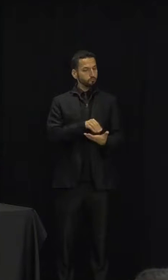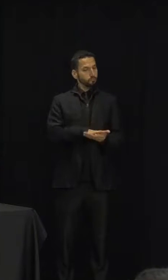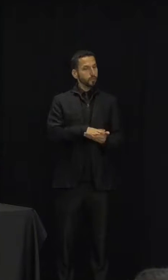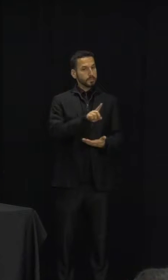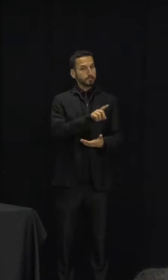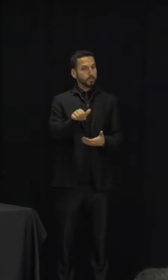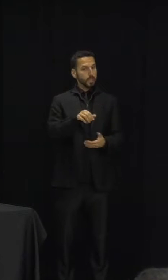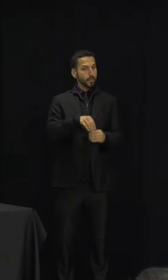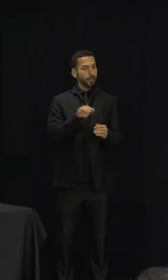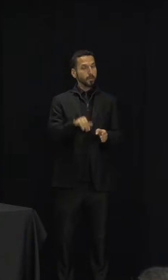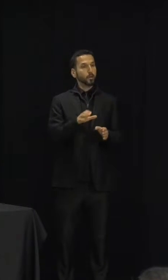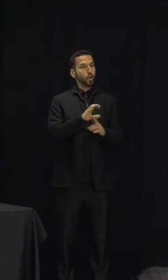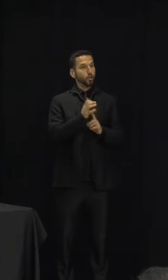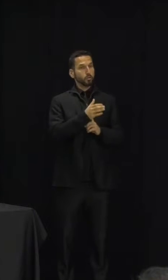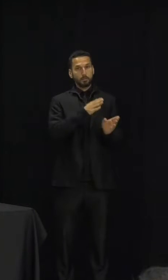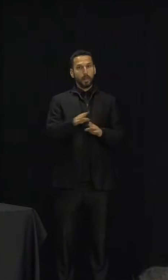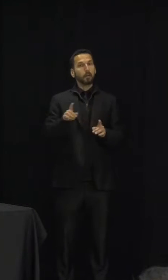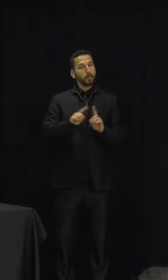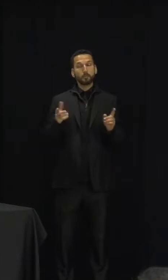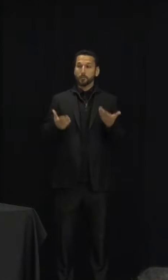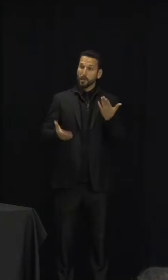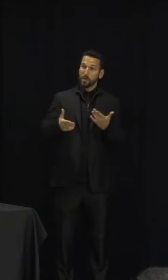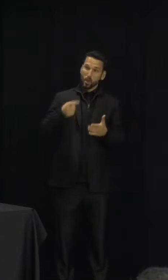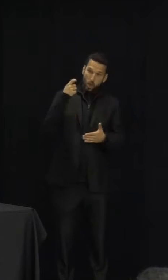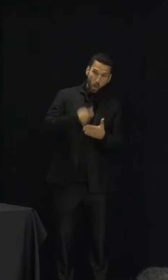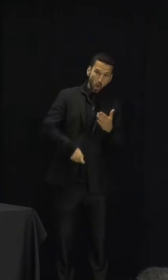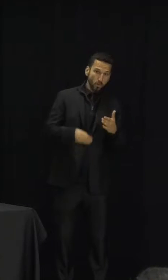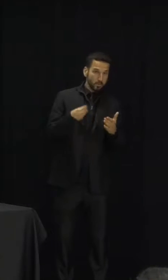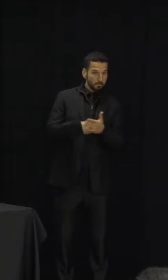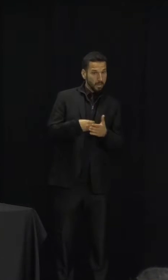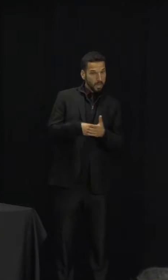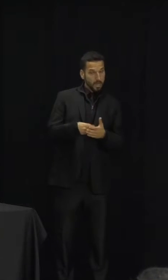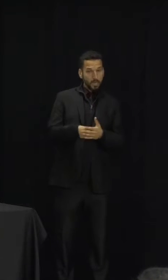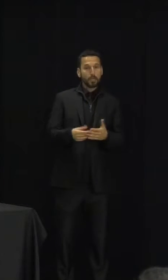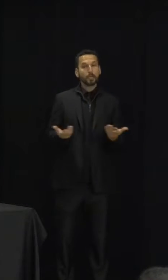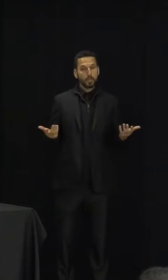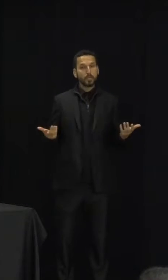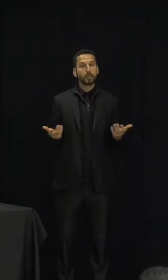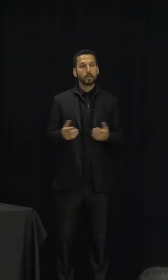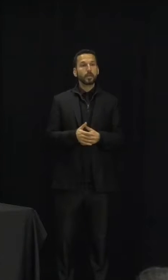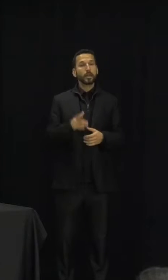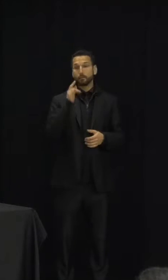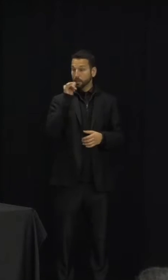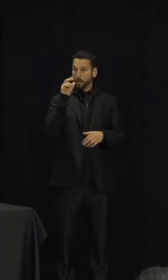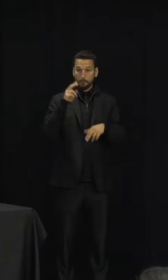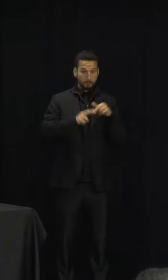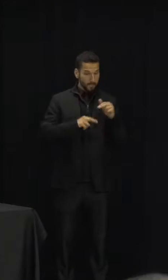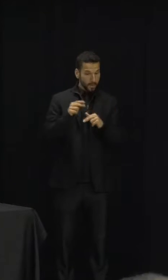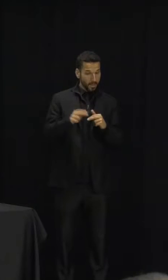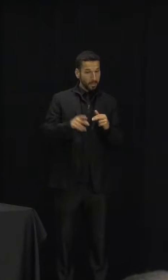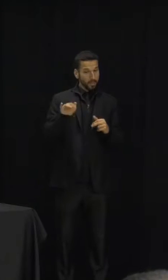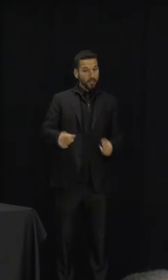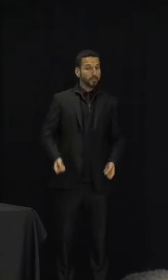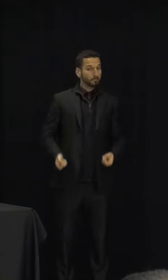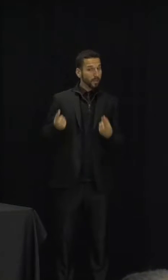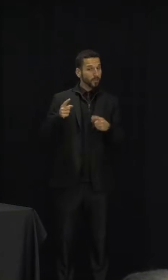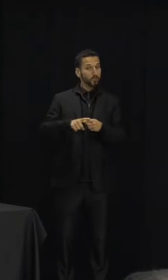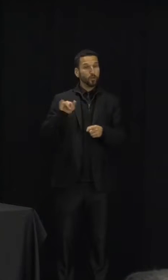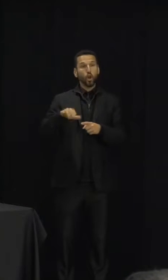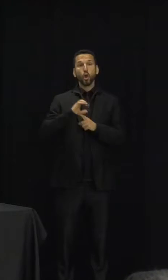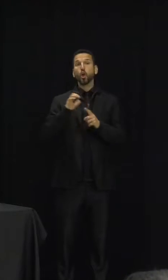Back in the 90s, when I had an academic career, the term multicultural was often used instead